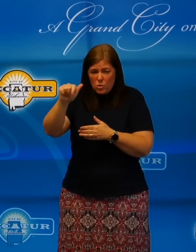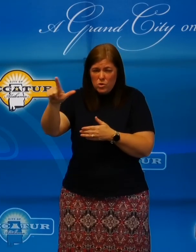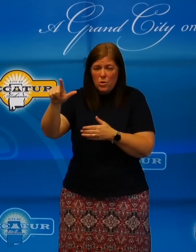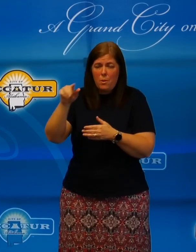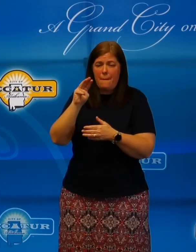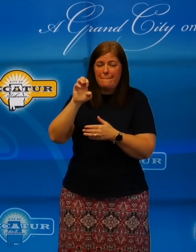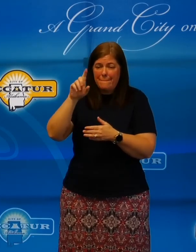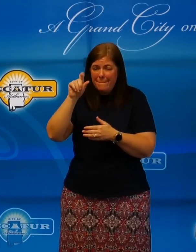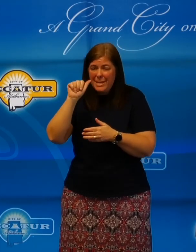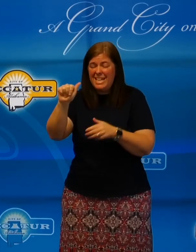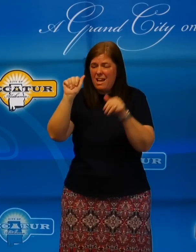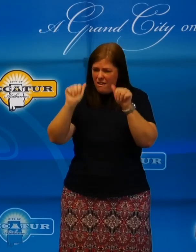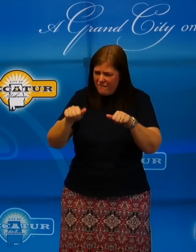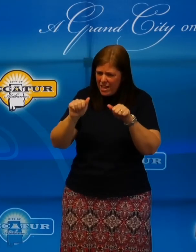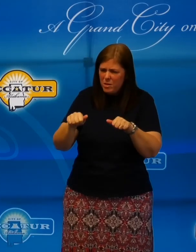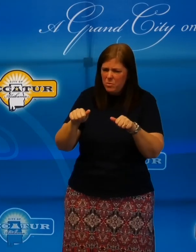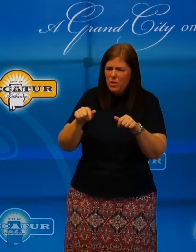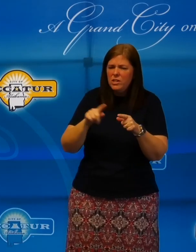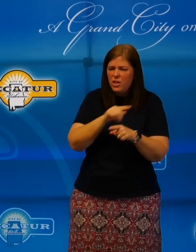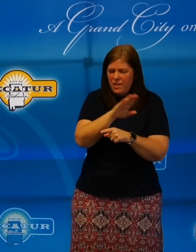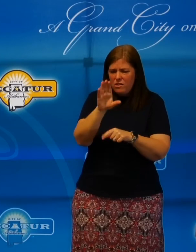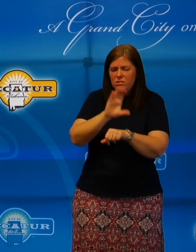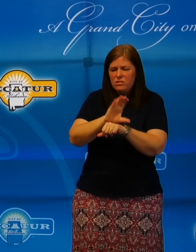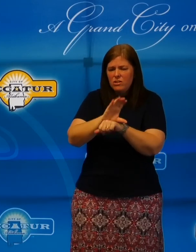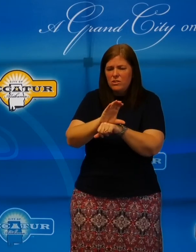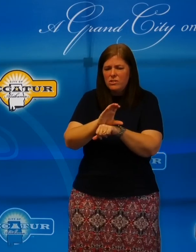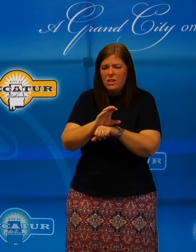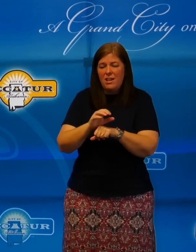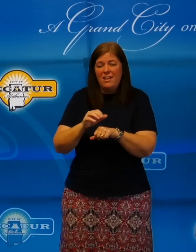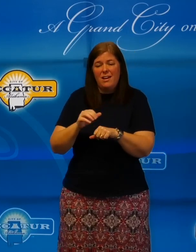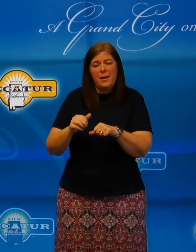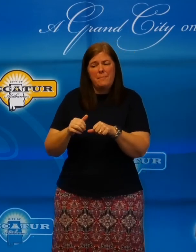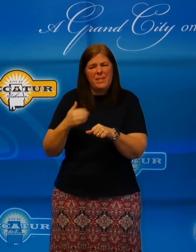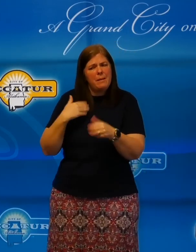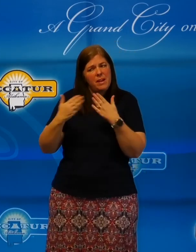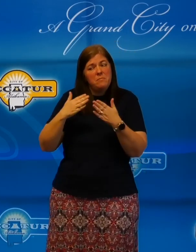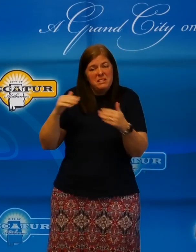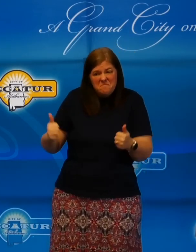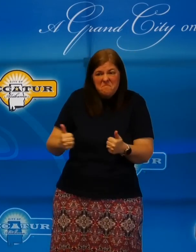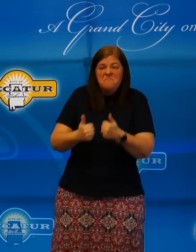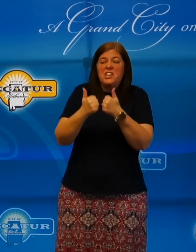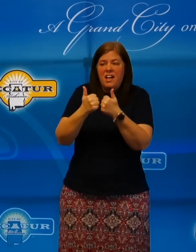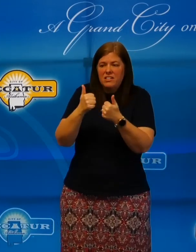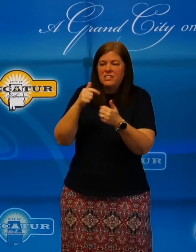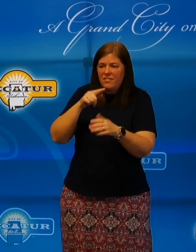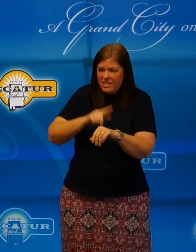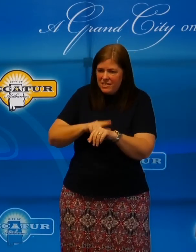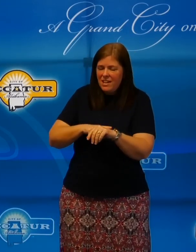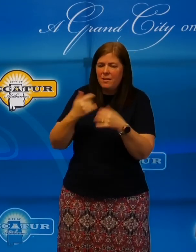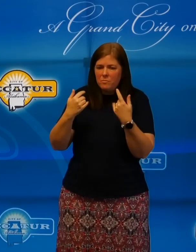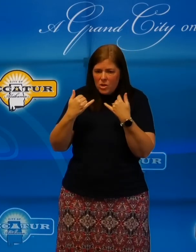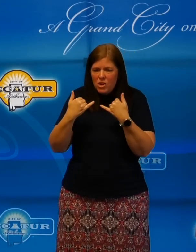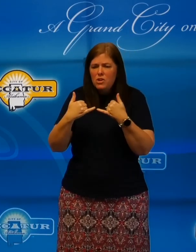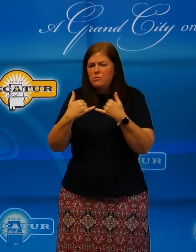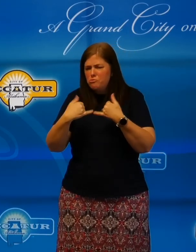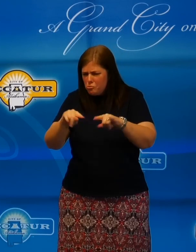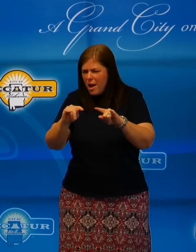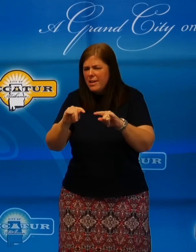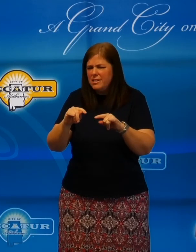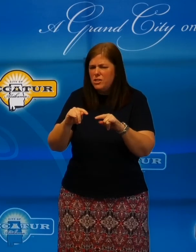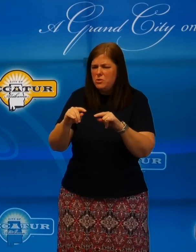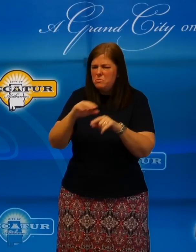media in their churches may be challenged at this time to try and get all of that in place and continue